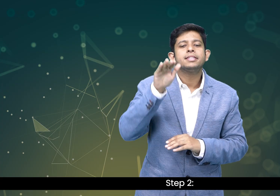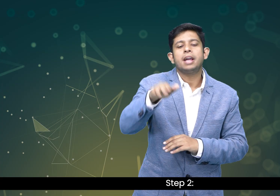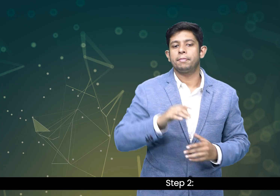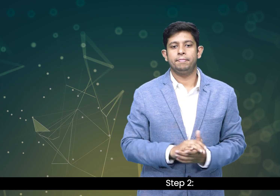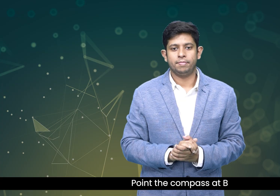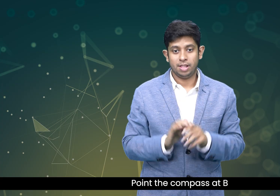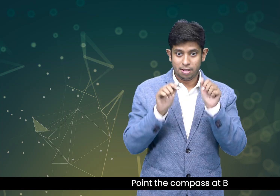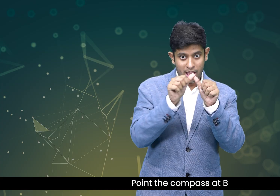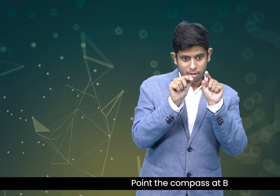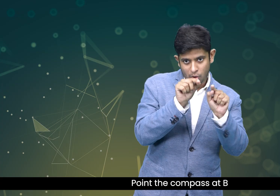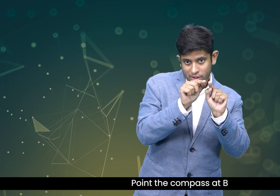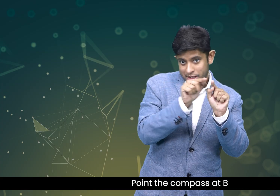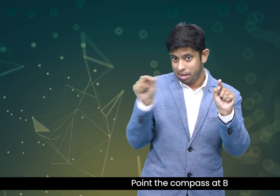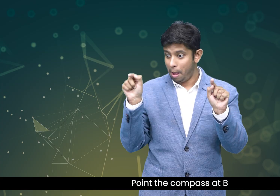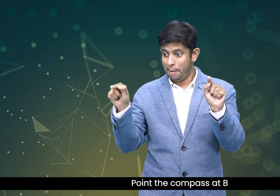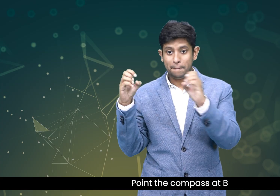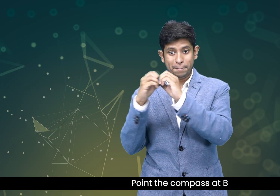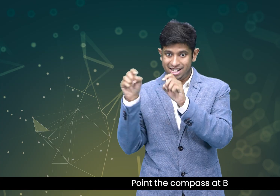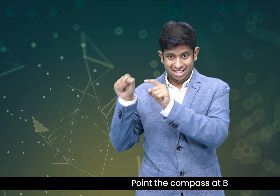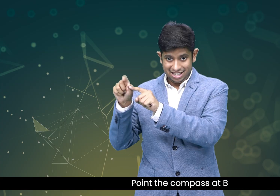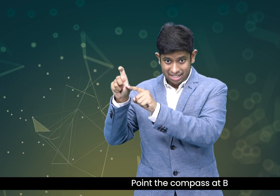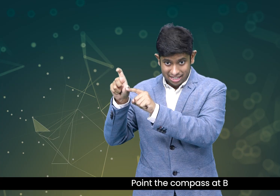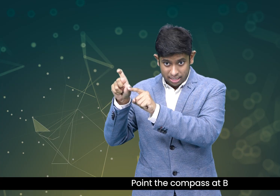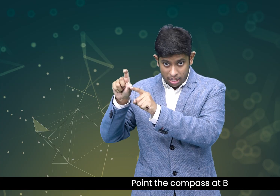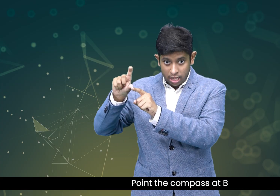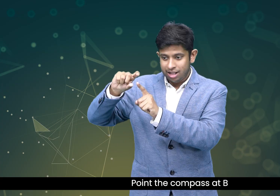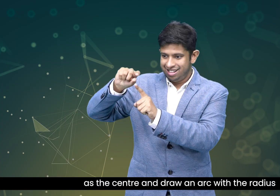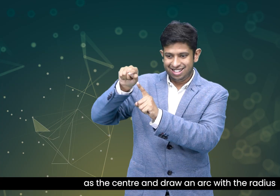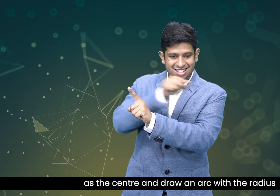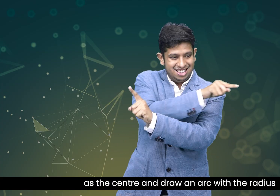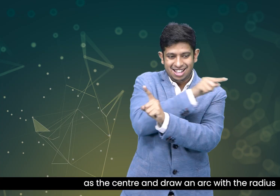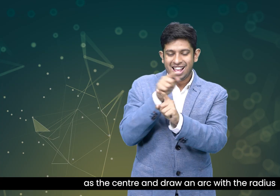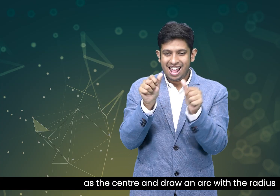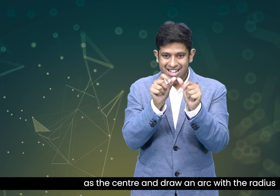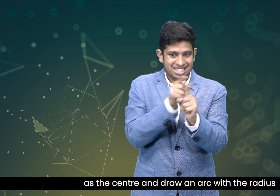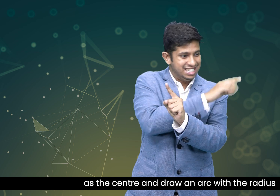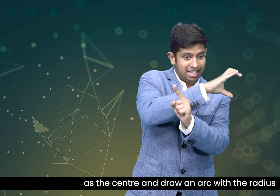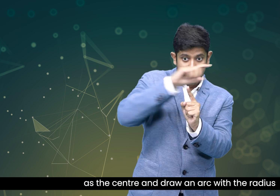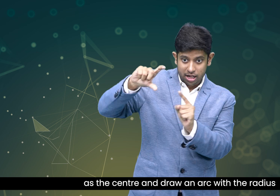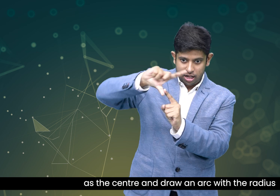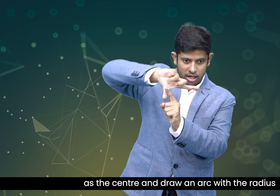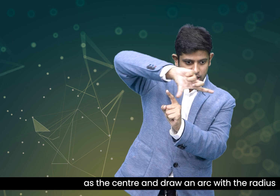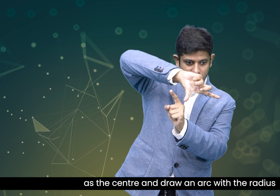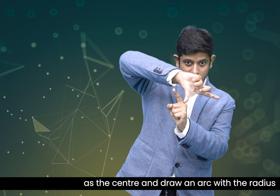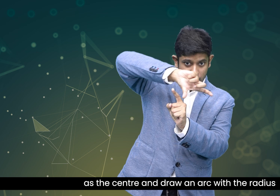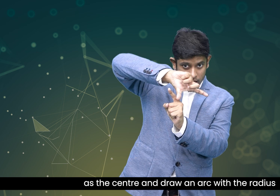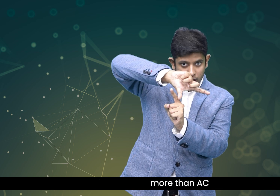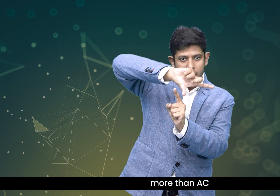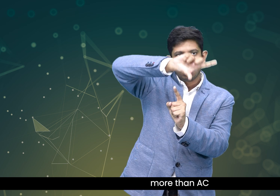Step 2. Point the compass at B as the center and draw an arc with the radius more than